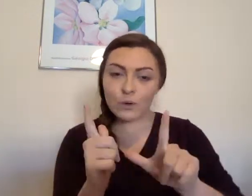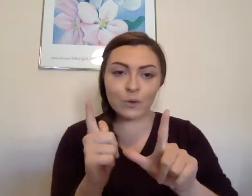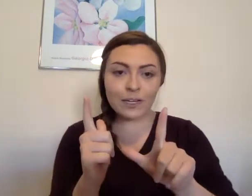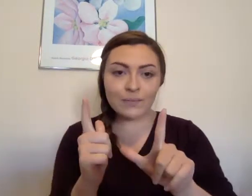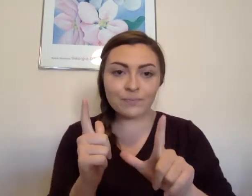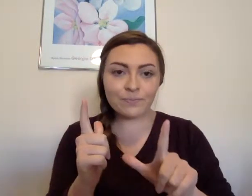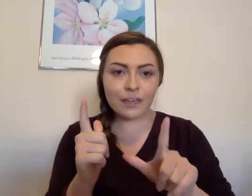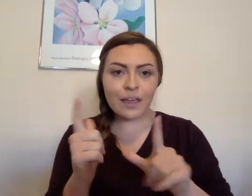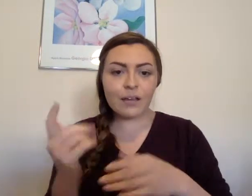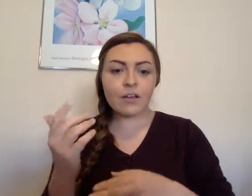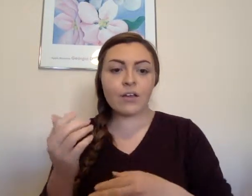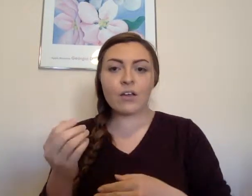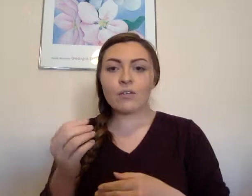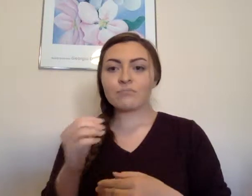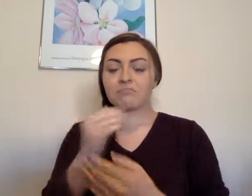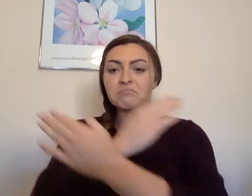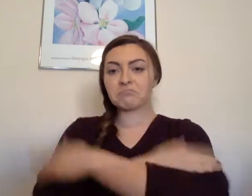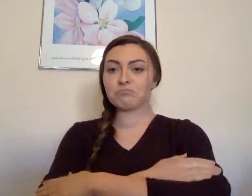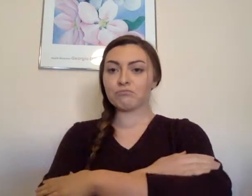Good, now look down and see which arm is on top.